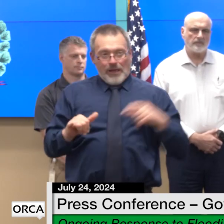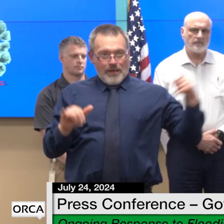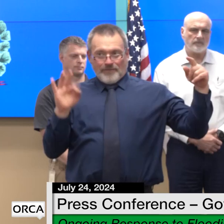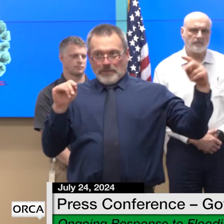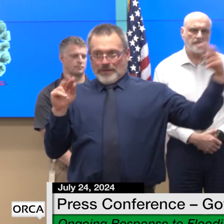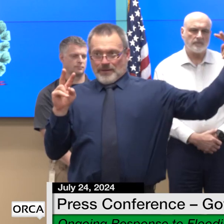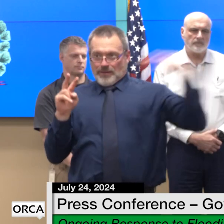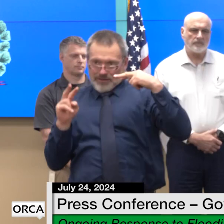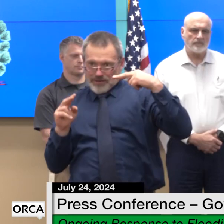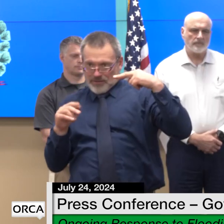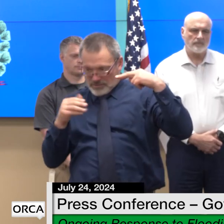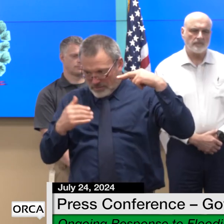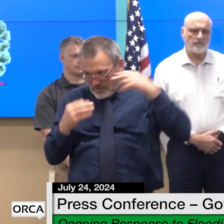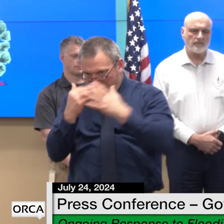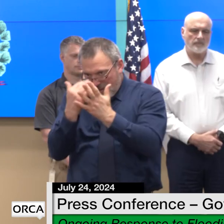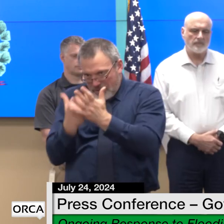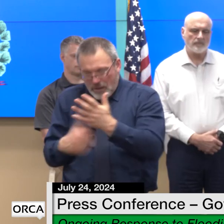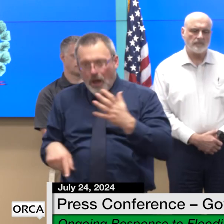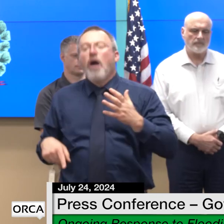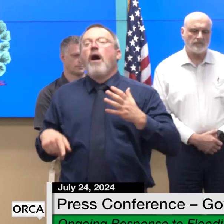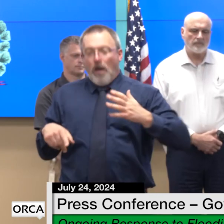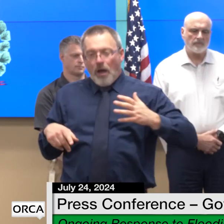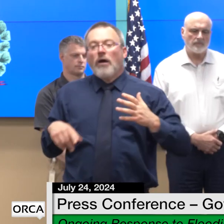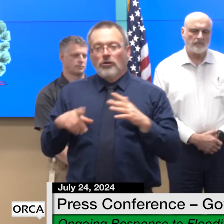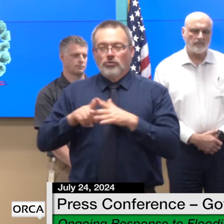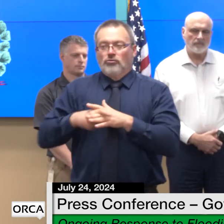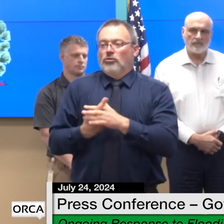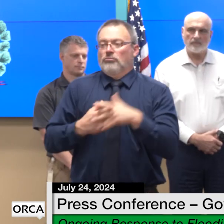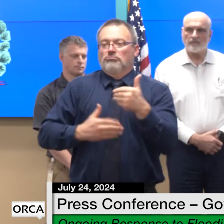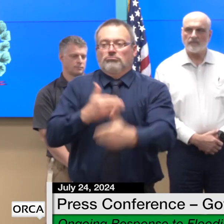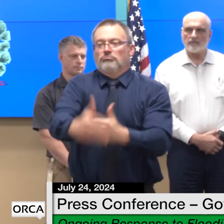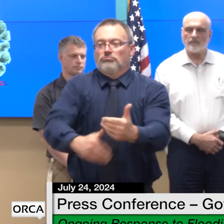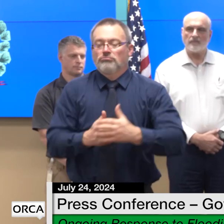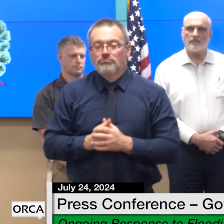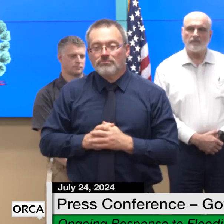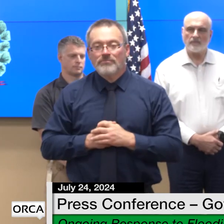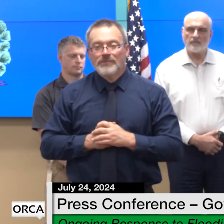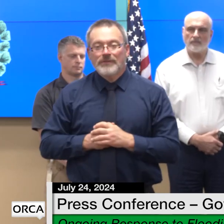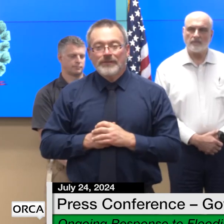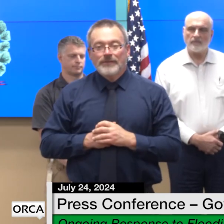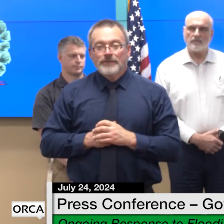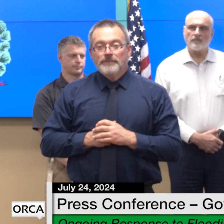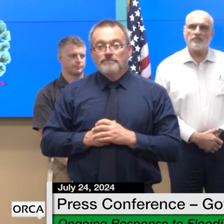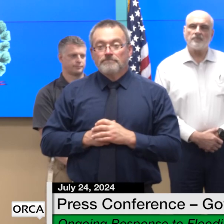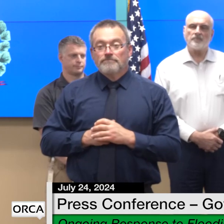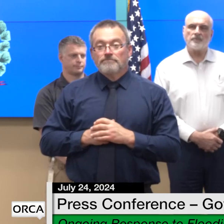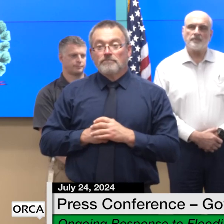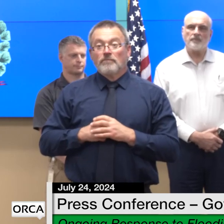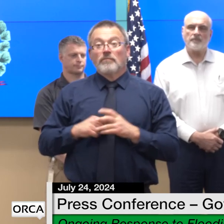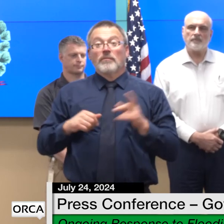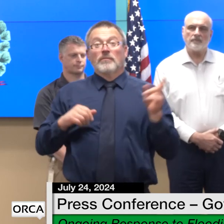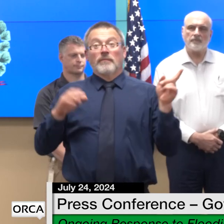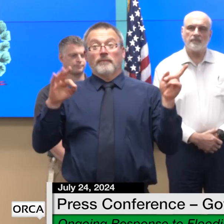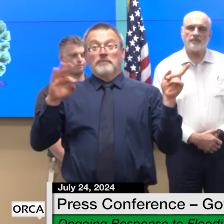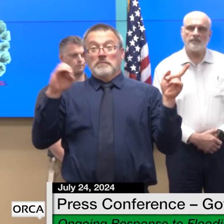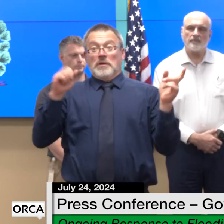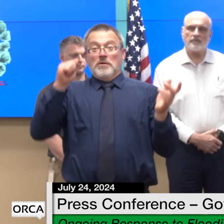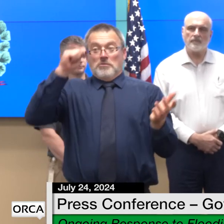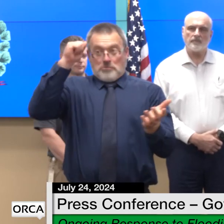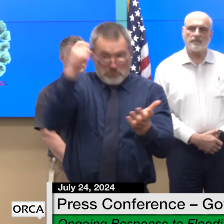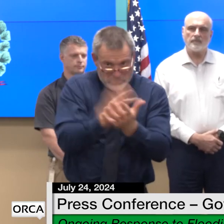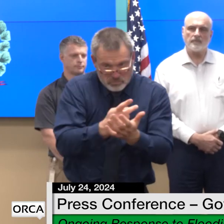additional resources will be made available to us. There will be more steps to take if and when FEMA grants those